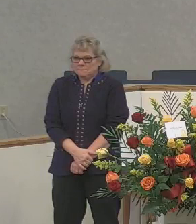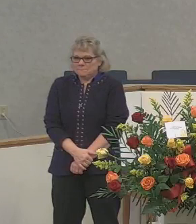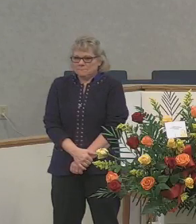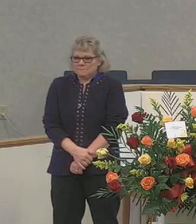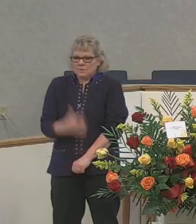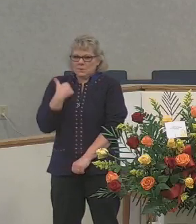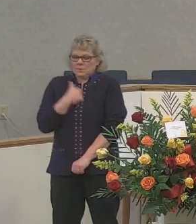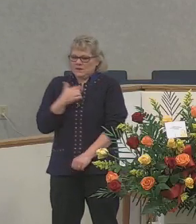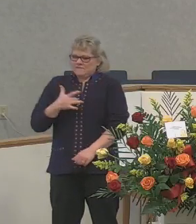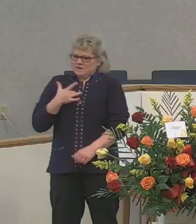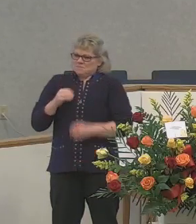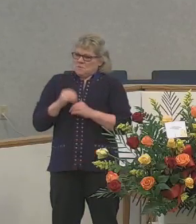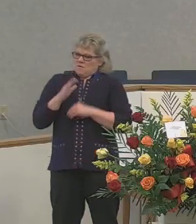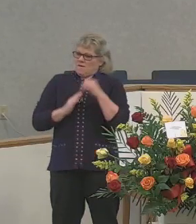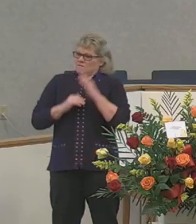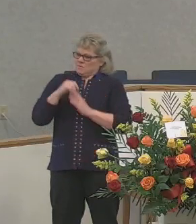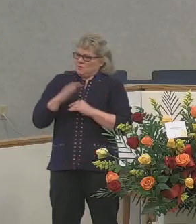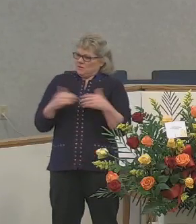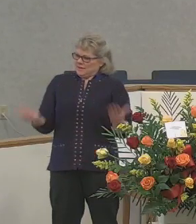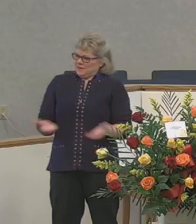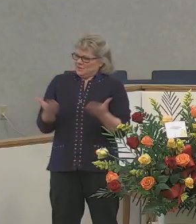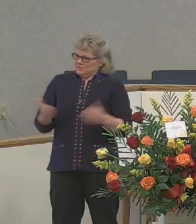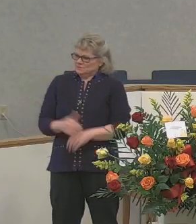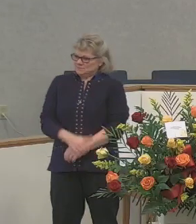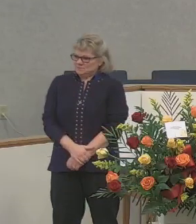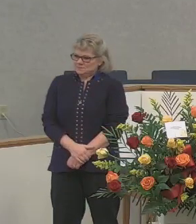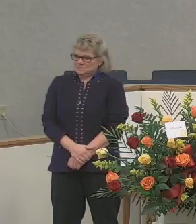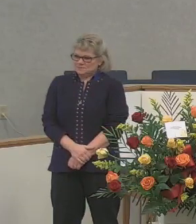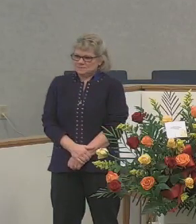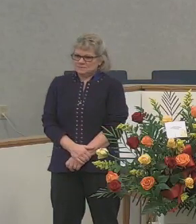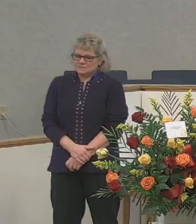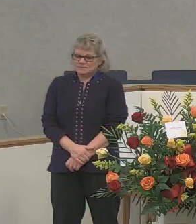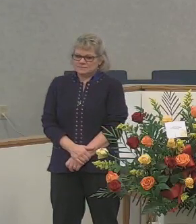We feel more comfortable here.